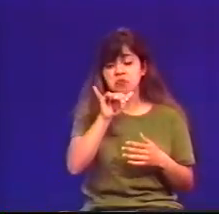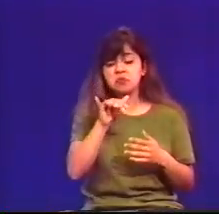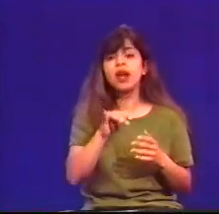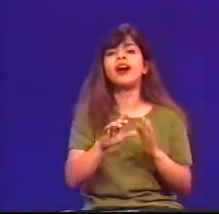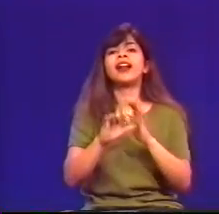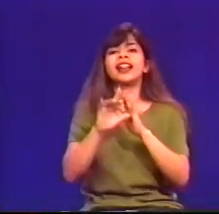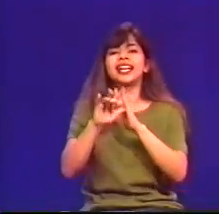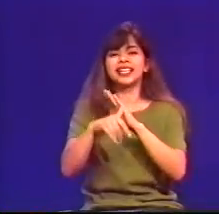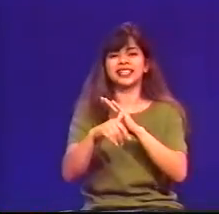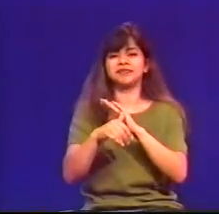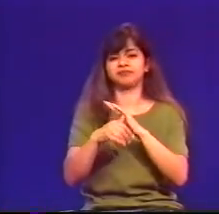does.